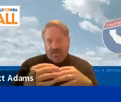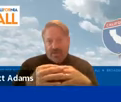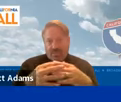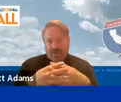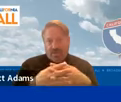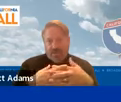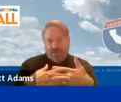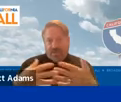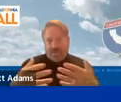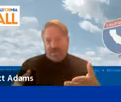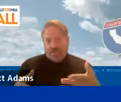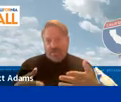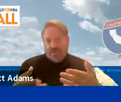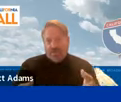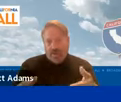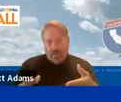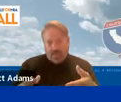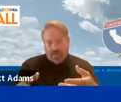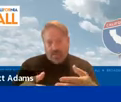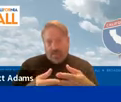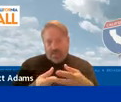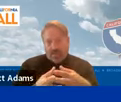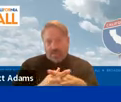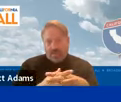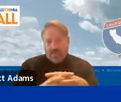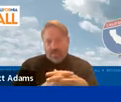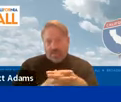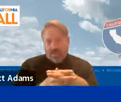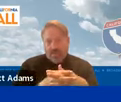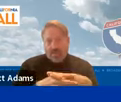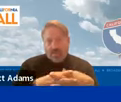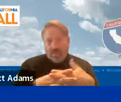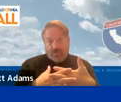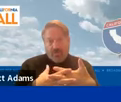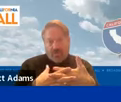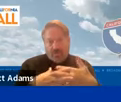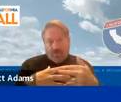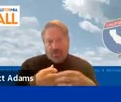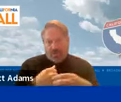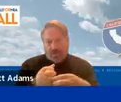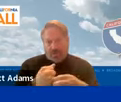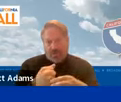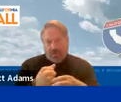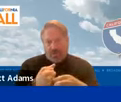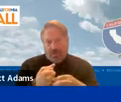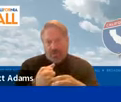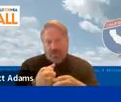need. I think you've heard Rob Osborne and our folks at the PUC talk about